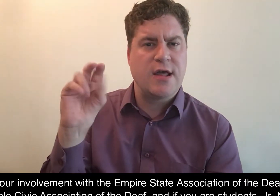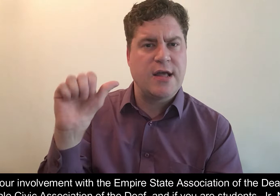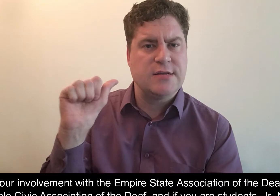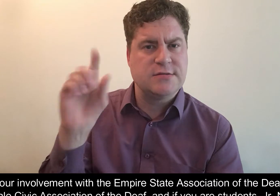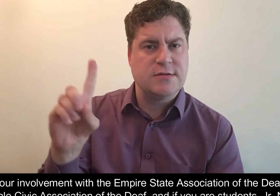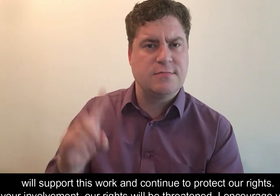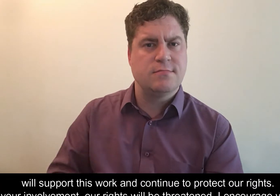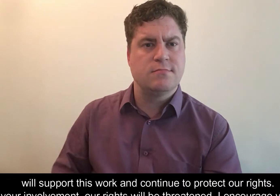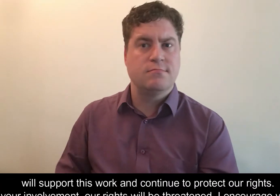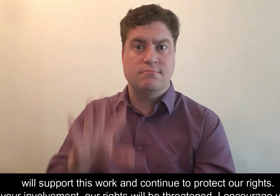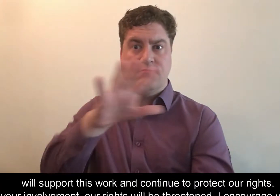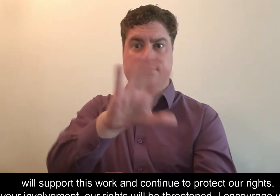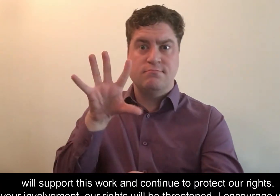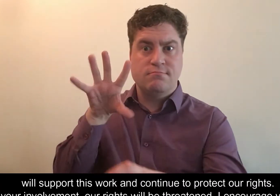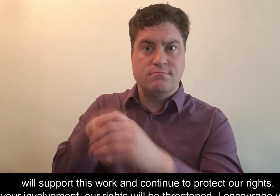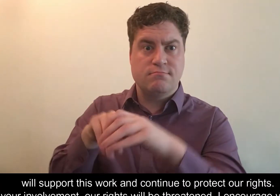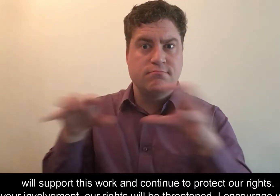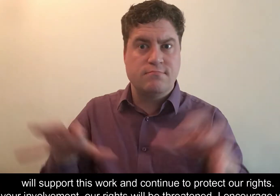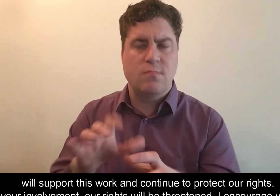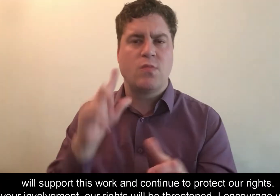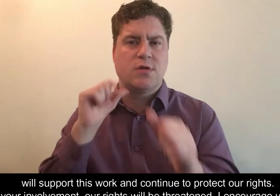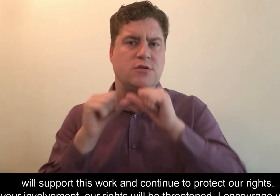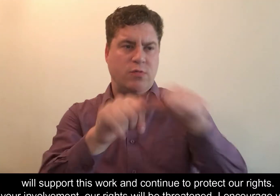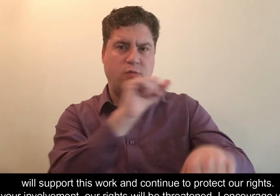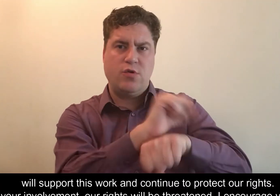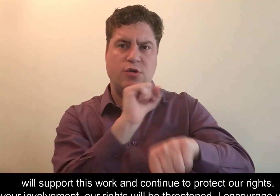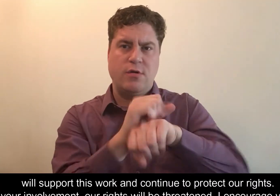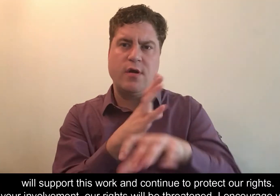And students can get involved in junior NAD